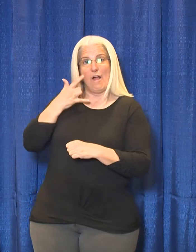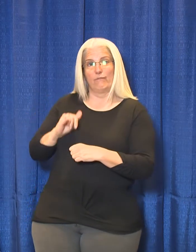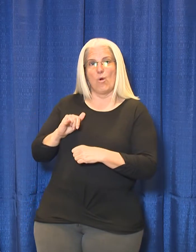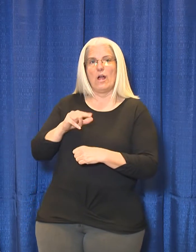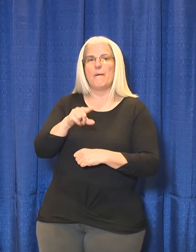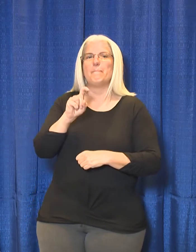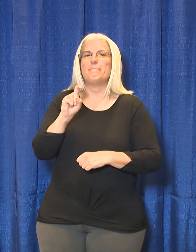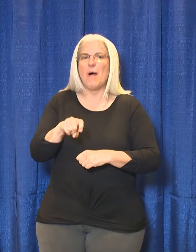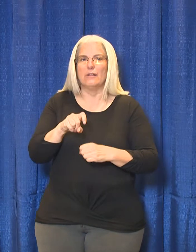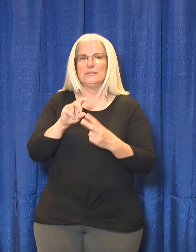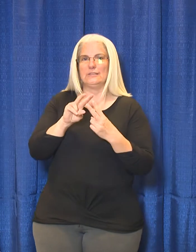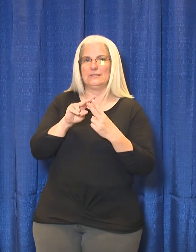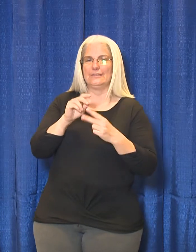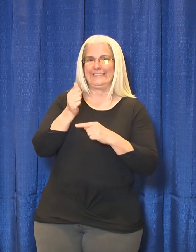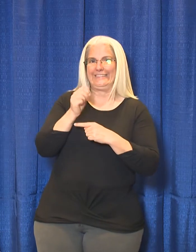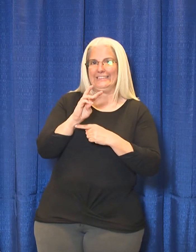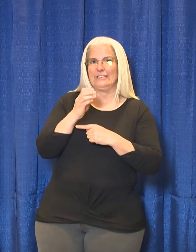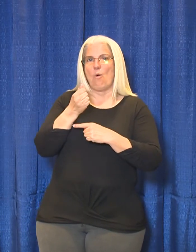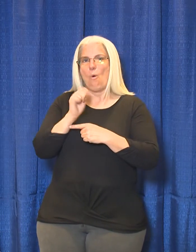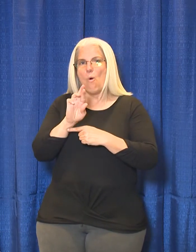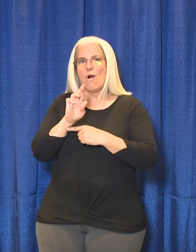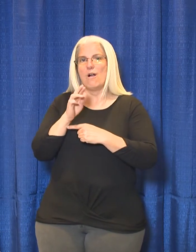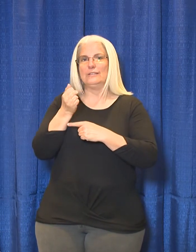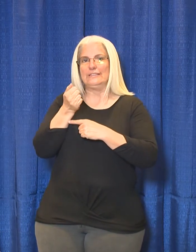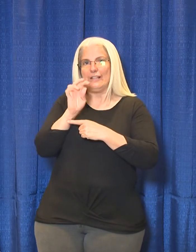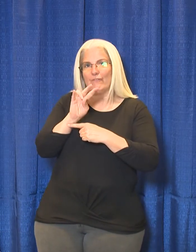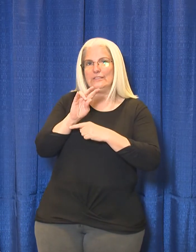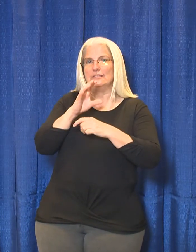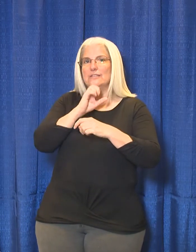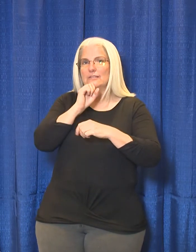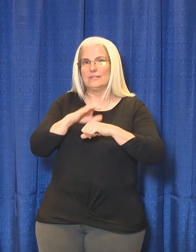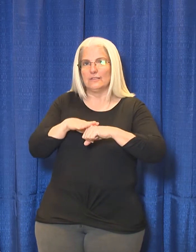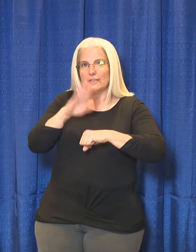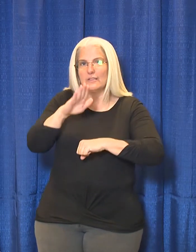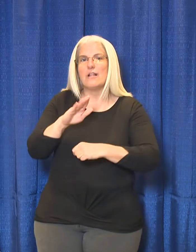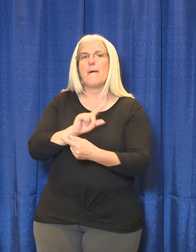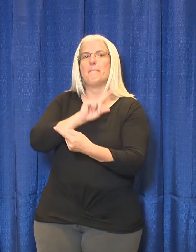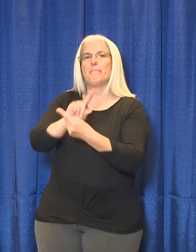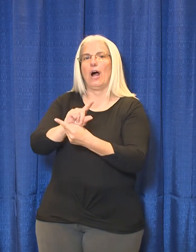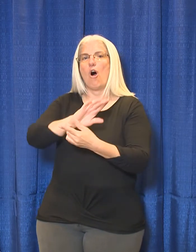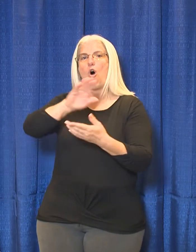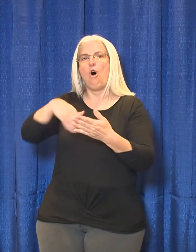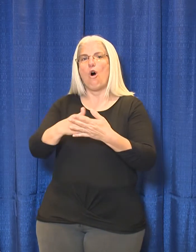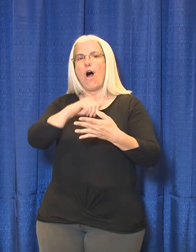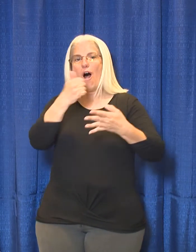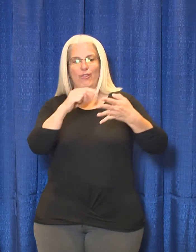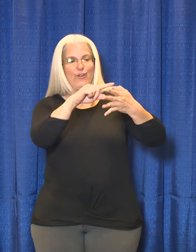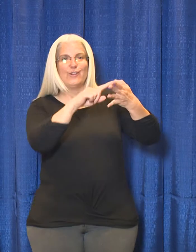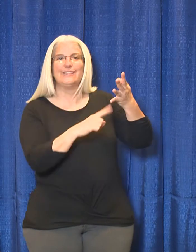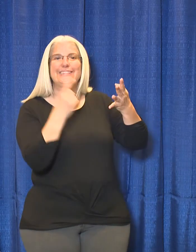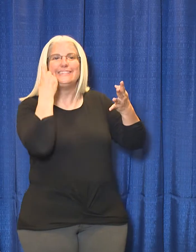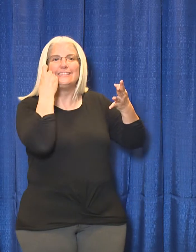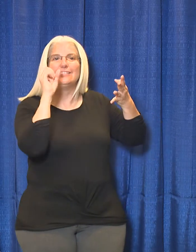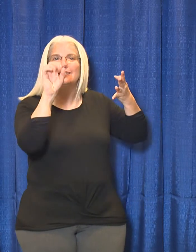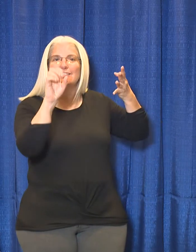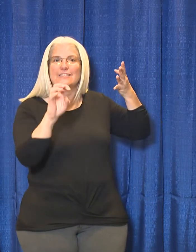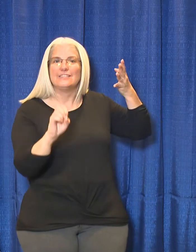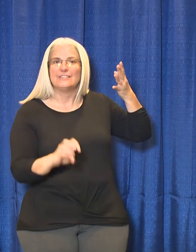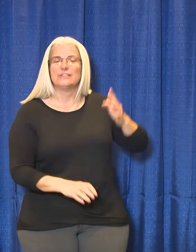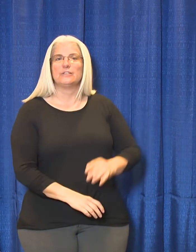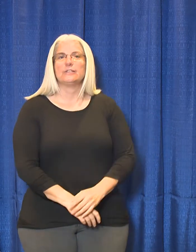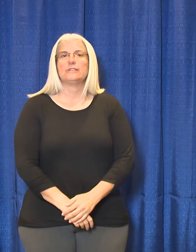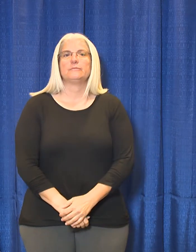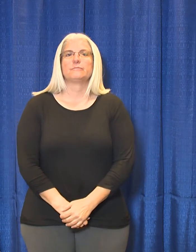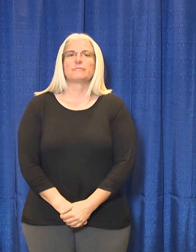you must be 16 or 17 years old and meet the other voting eligibility requirements.